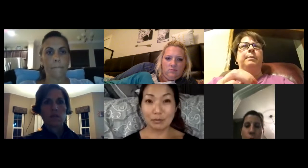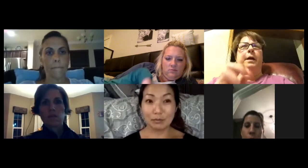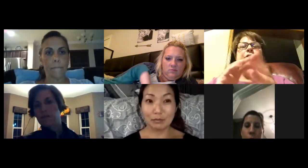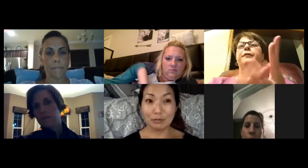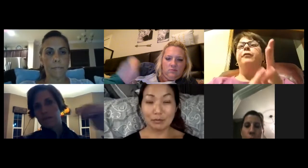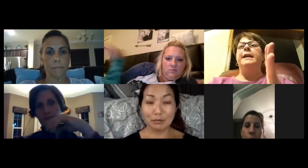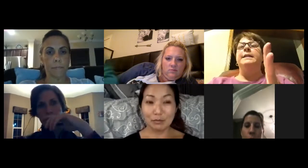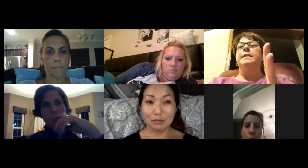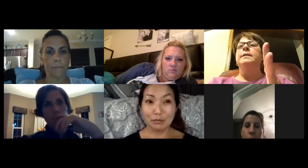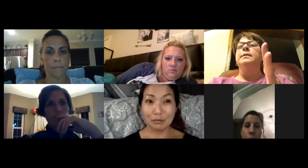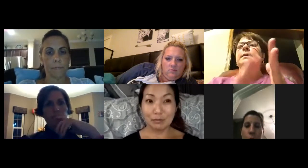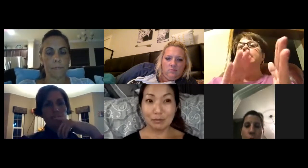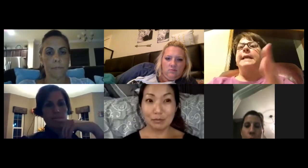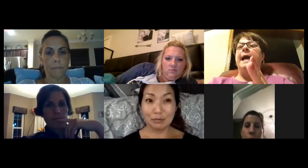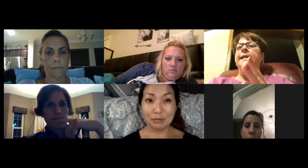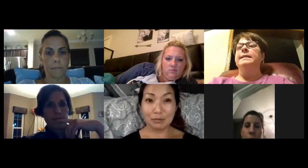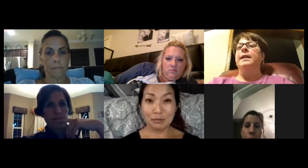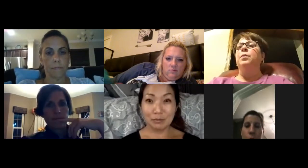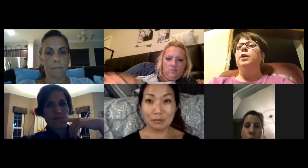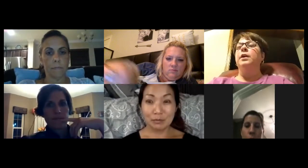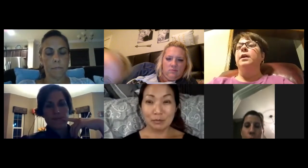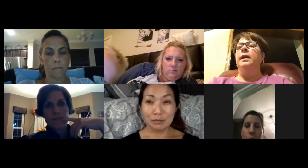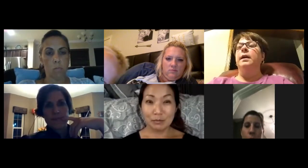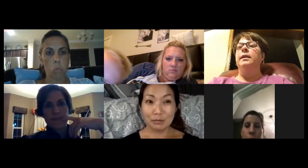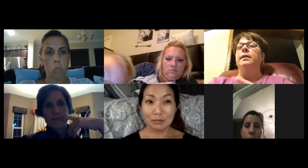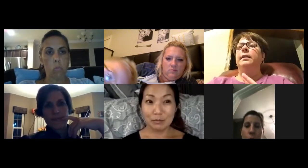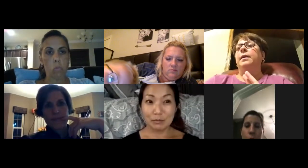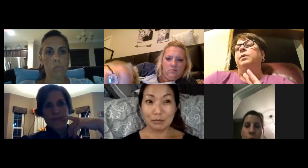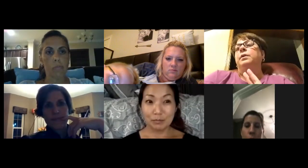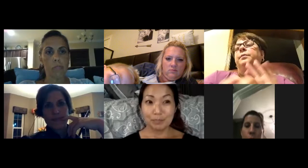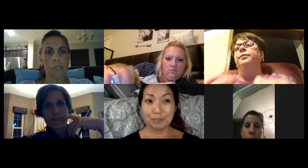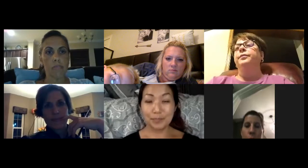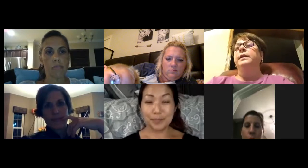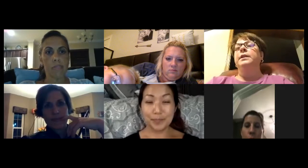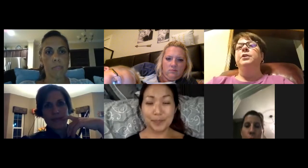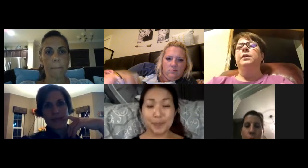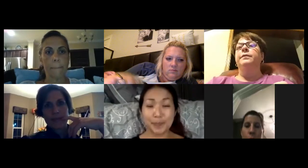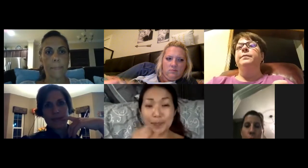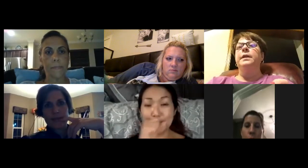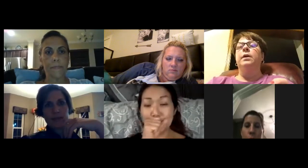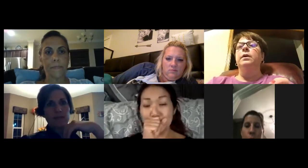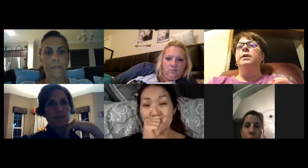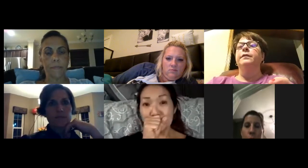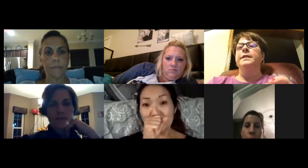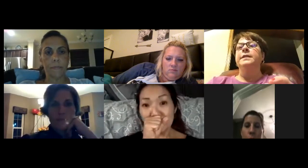bunch of phrases, signs that'll work, and that will get you a good visit.